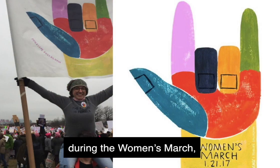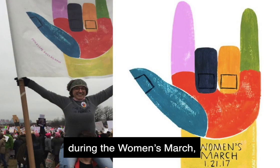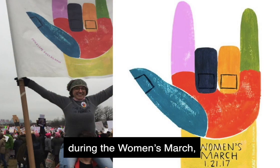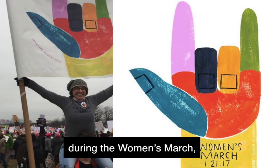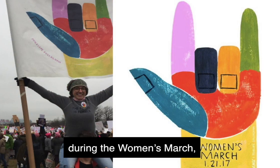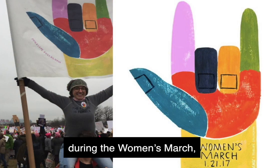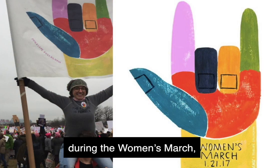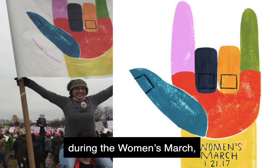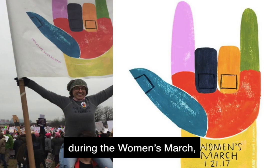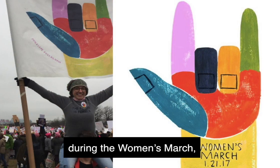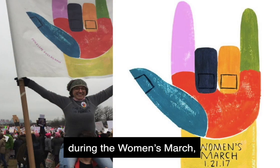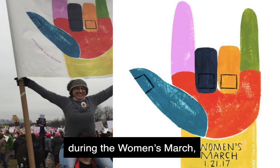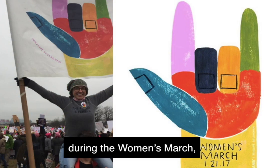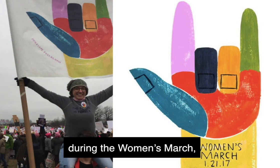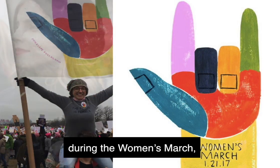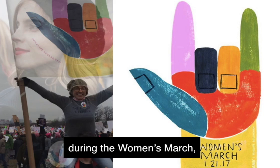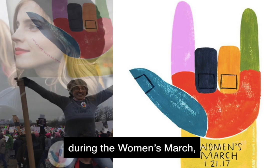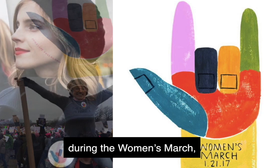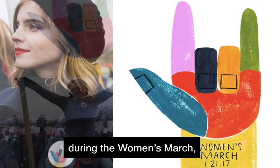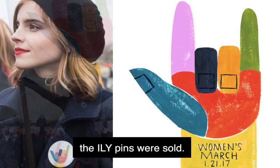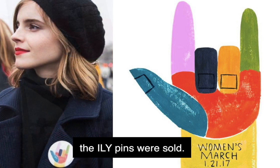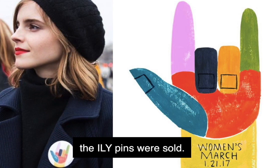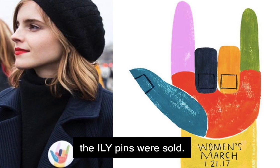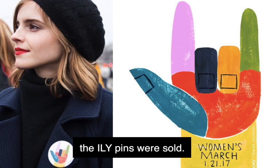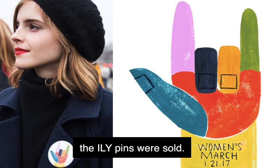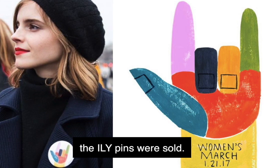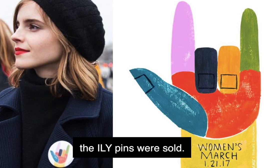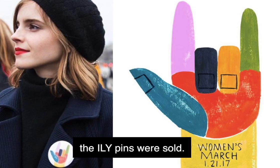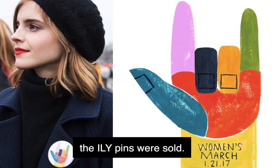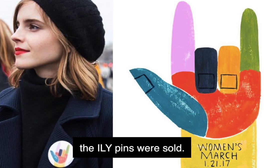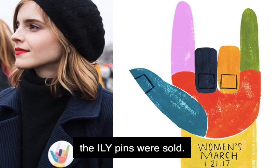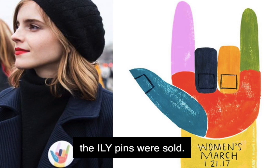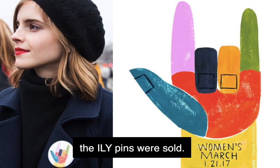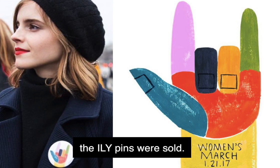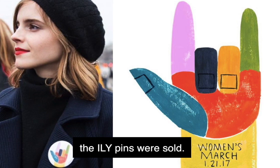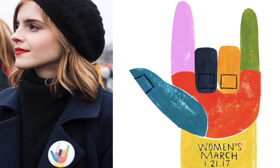explanation. During the Women's March, the I love you pins were sold,